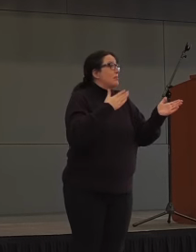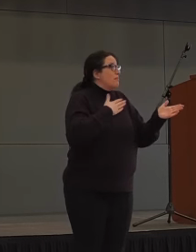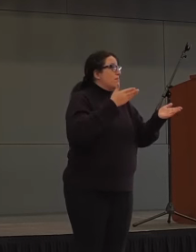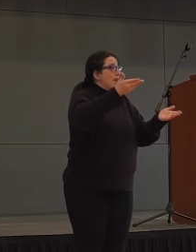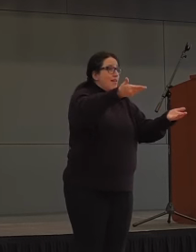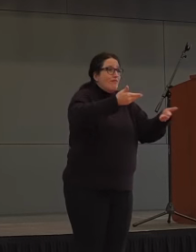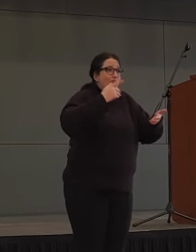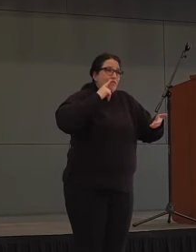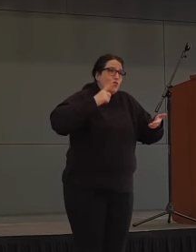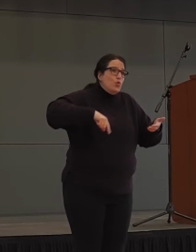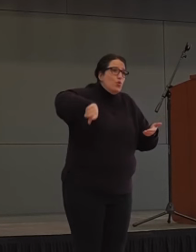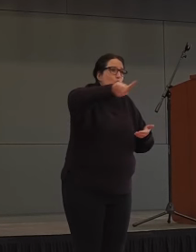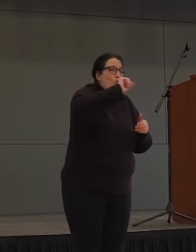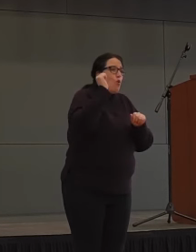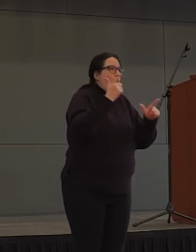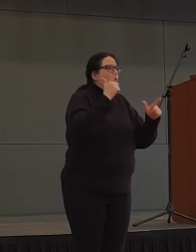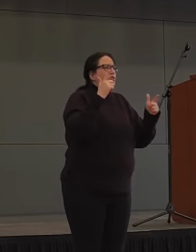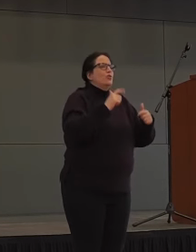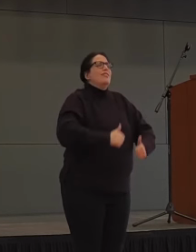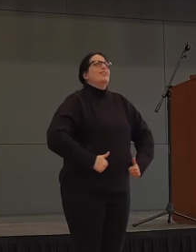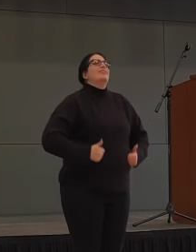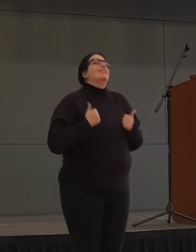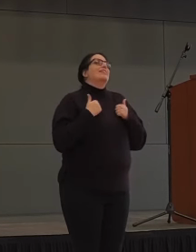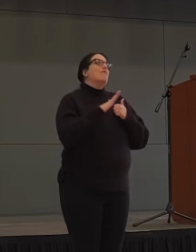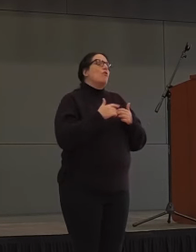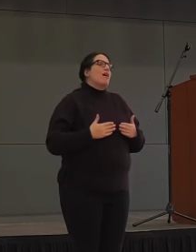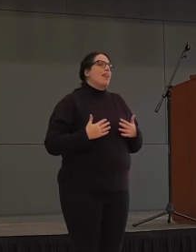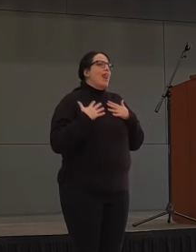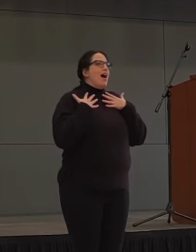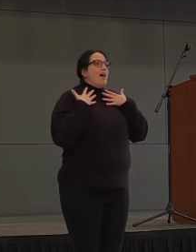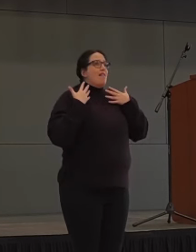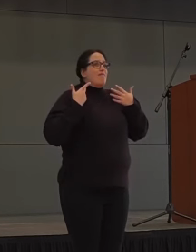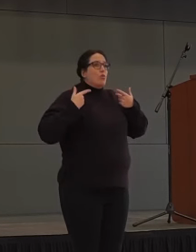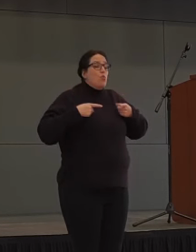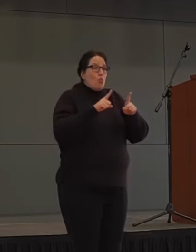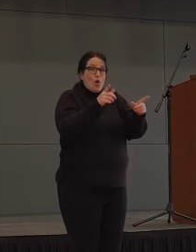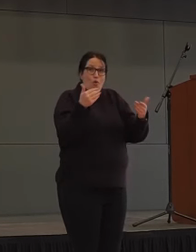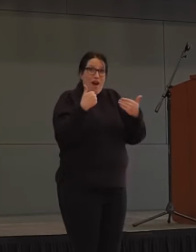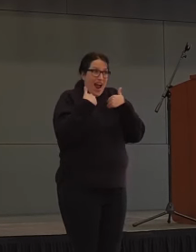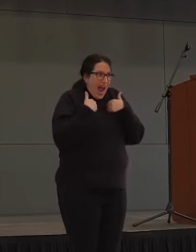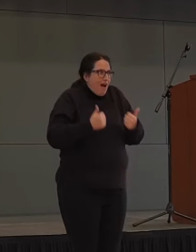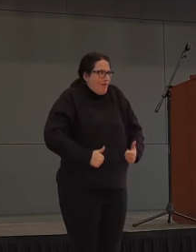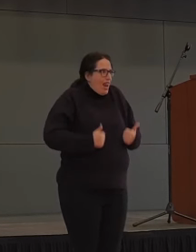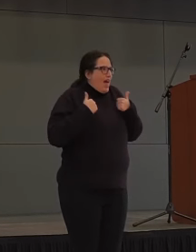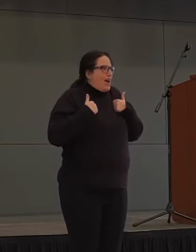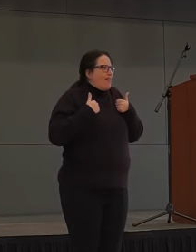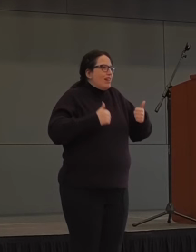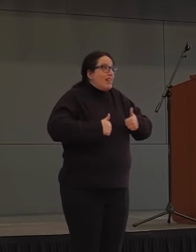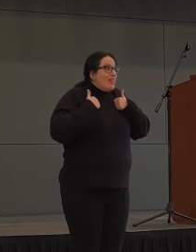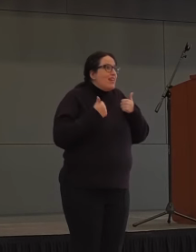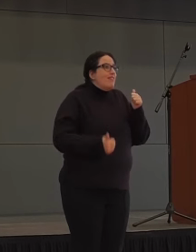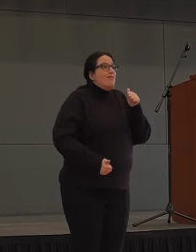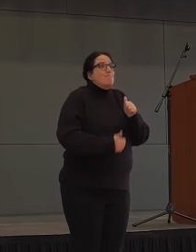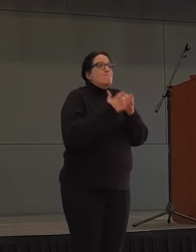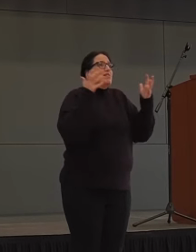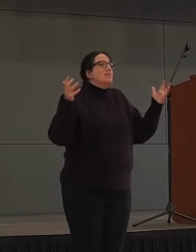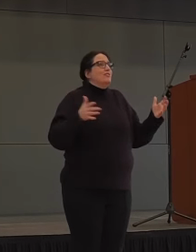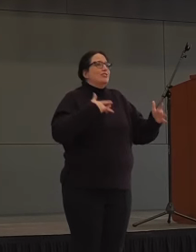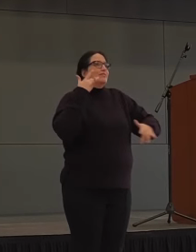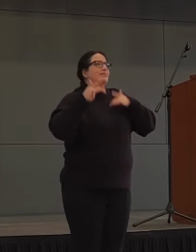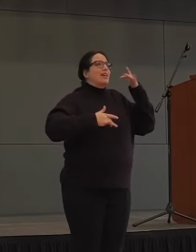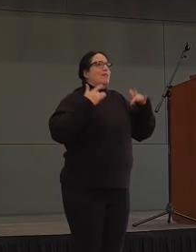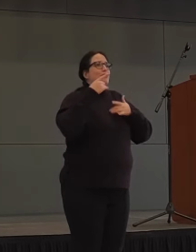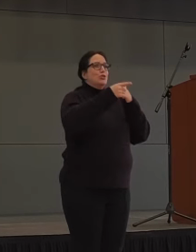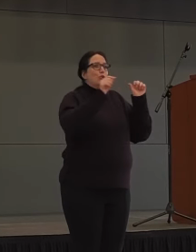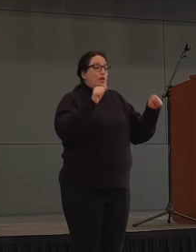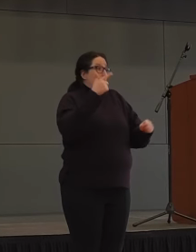us is live life while you have it. Live life with as much excitement as you can because